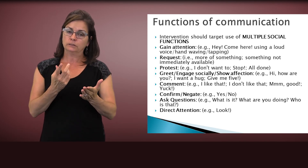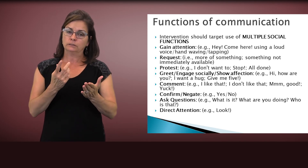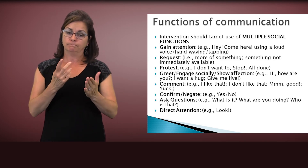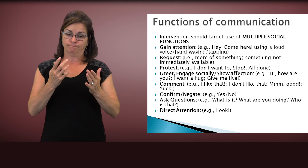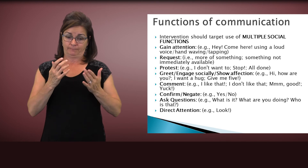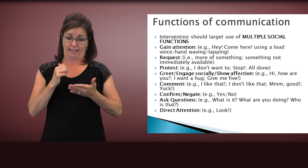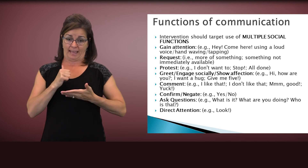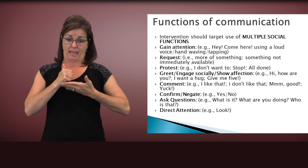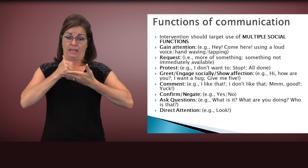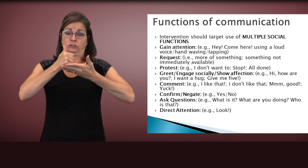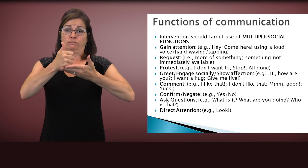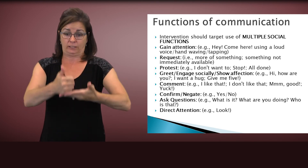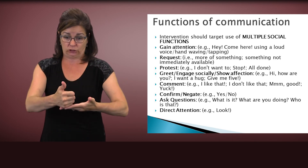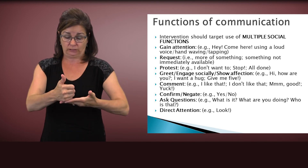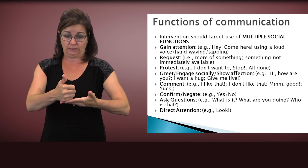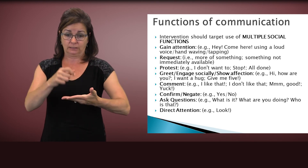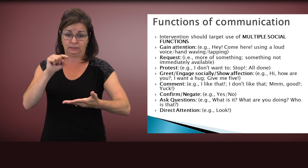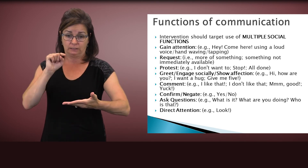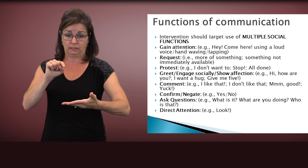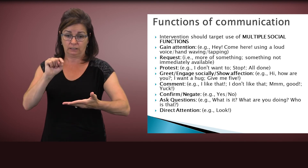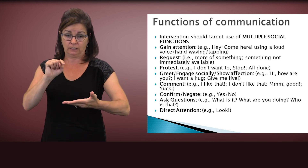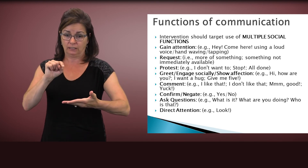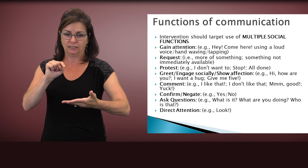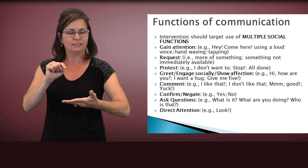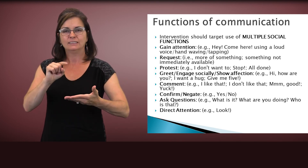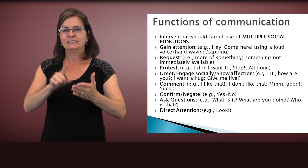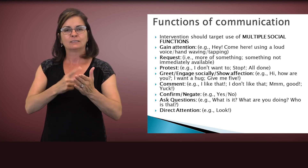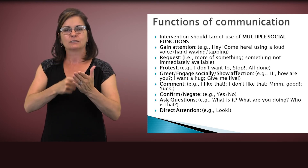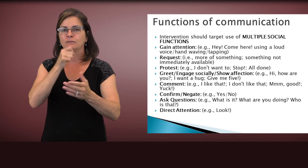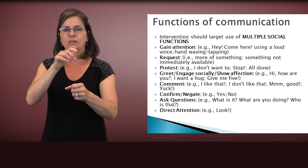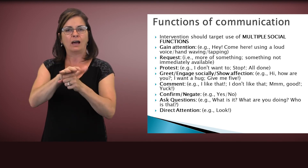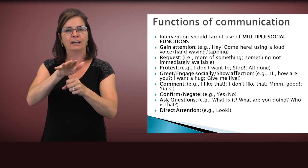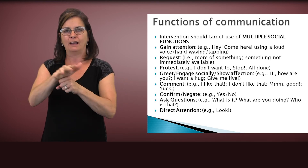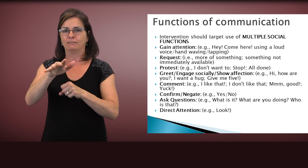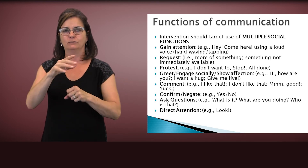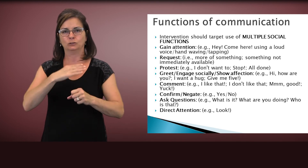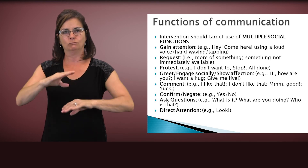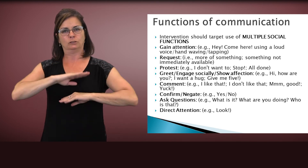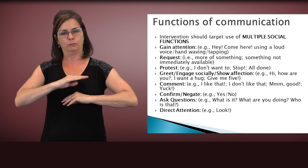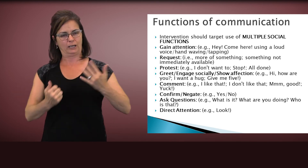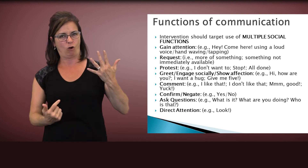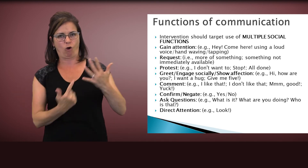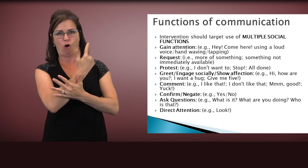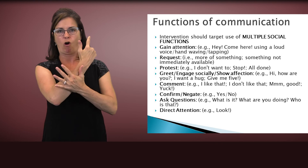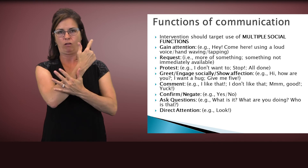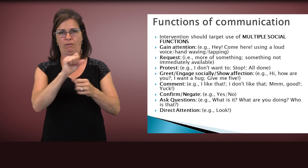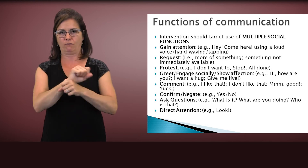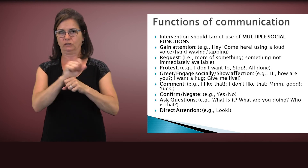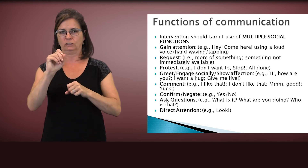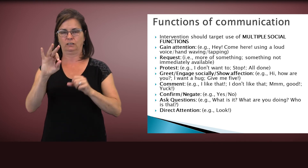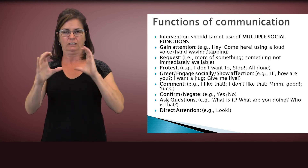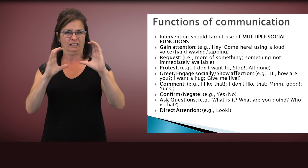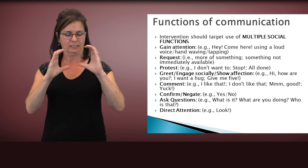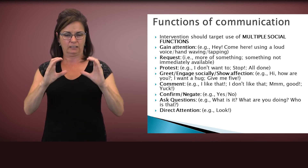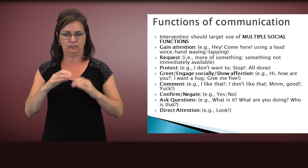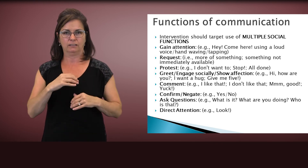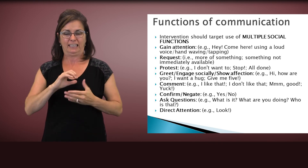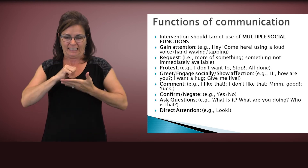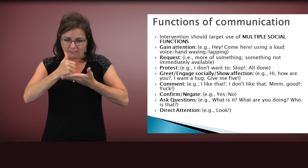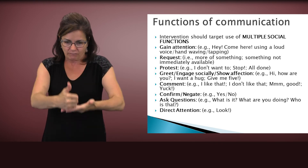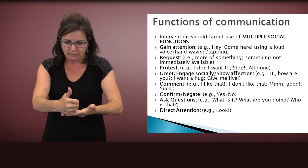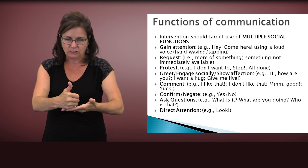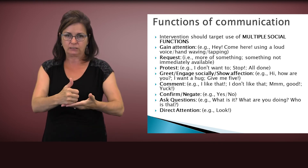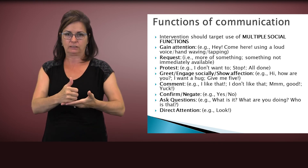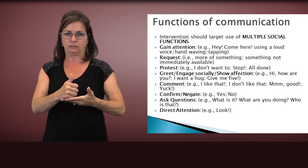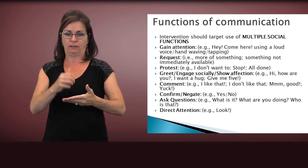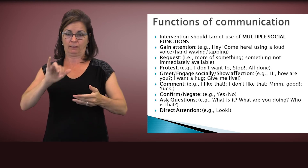sometimes our interventions stop short of meeting all of those different varied social functions of communication, and we need